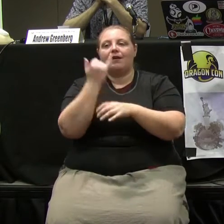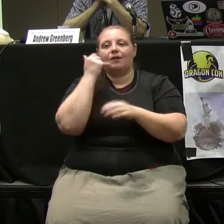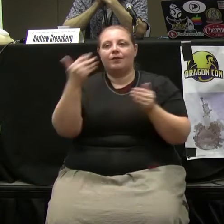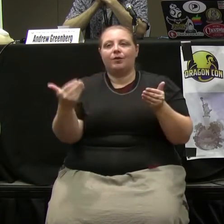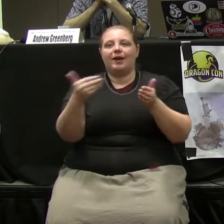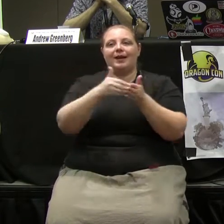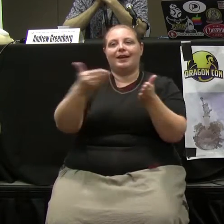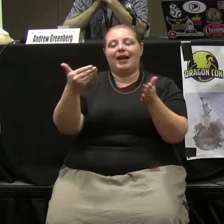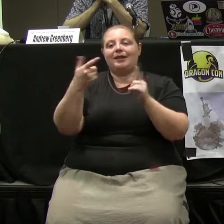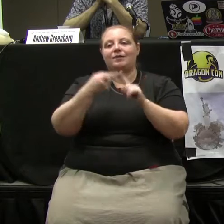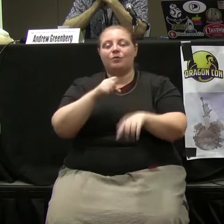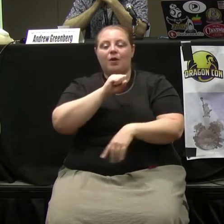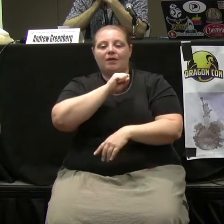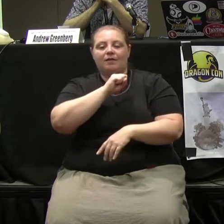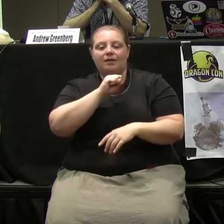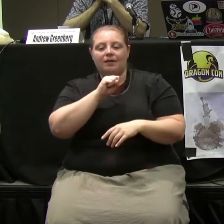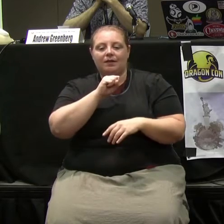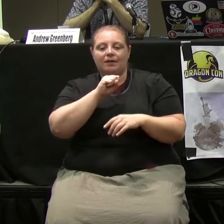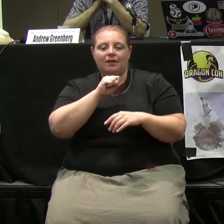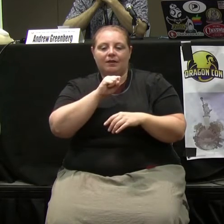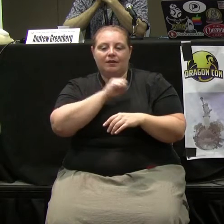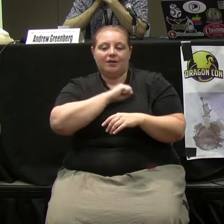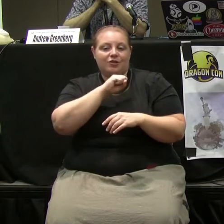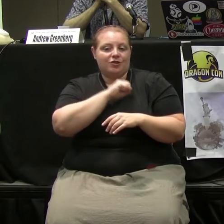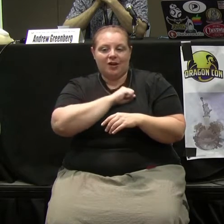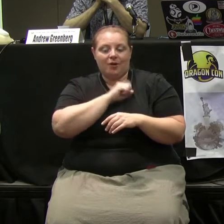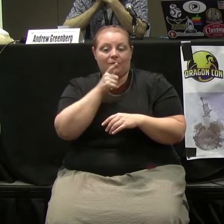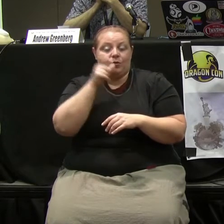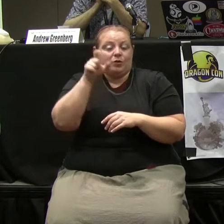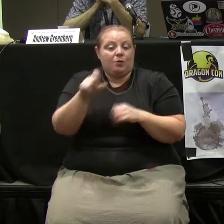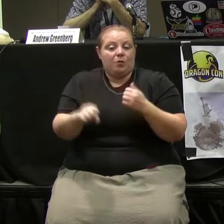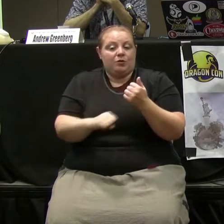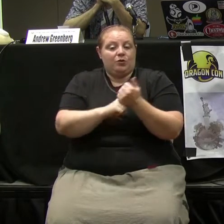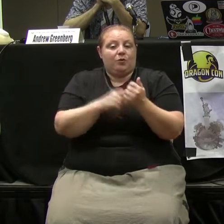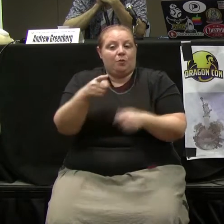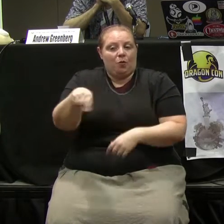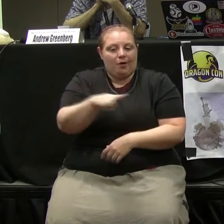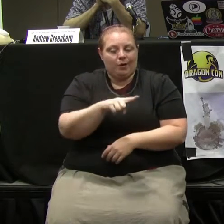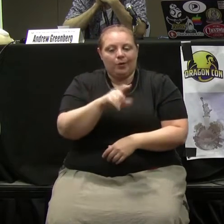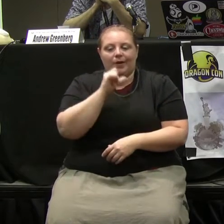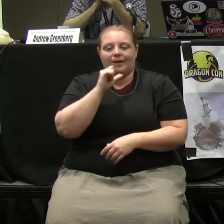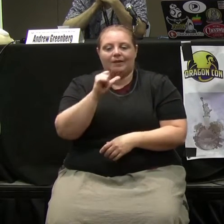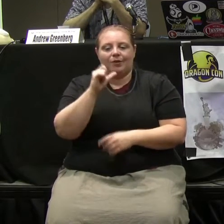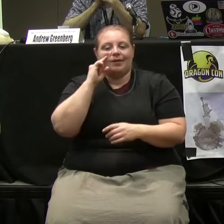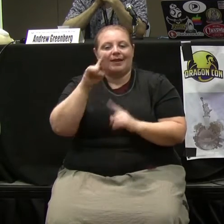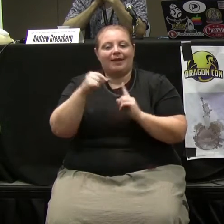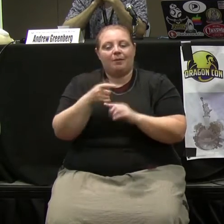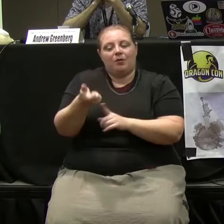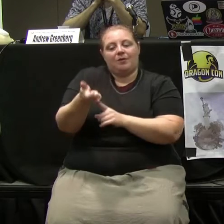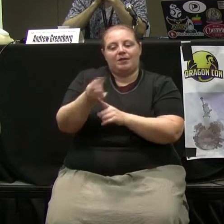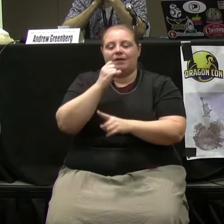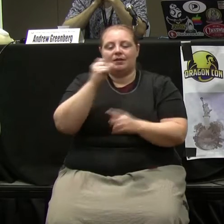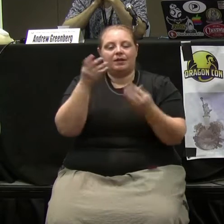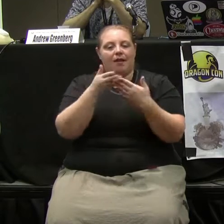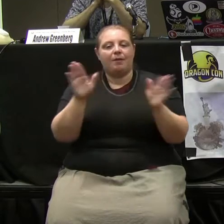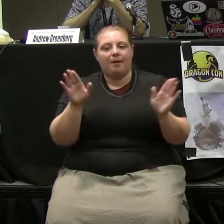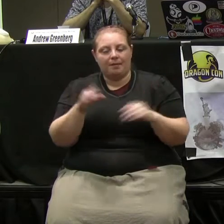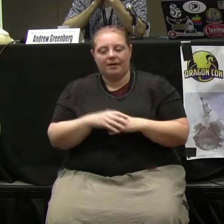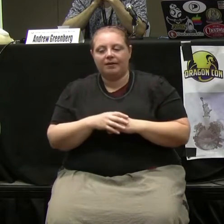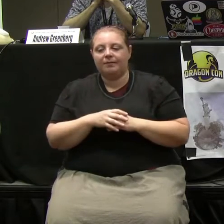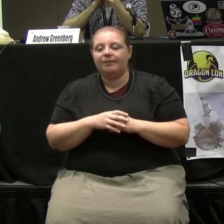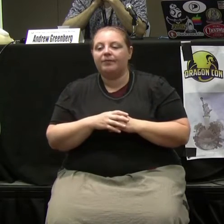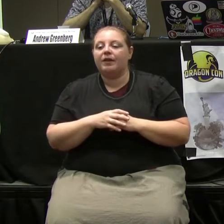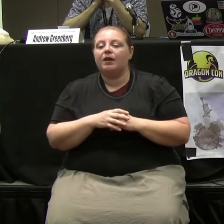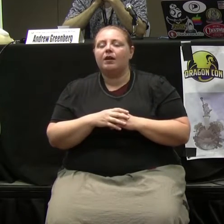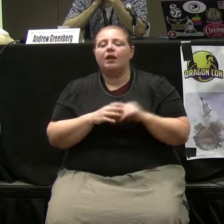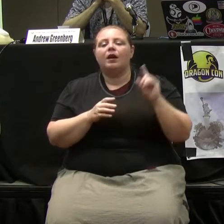they're lobbying on their interests, not necessarily on the interests of the greater public. So I want to give an example from this last session,